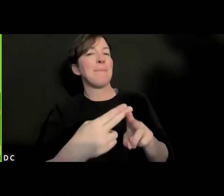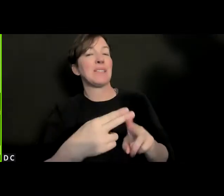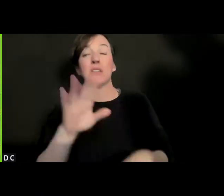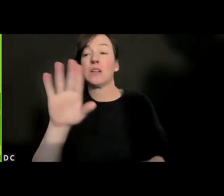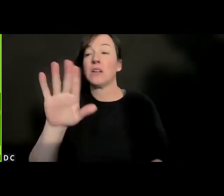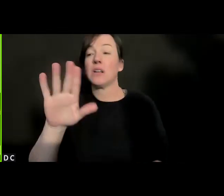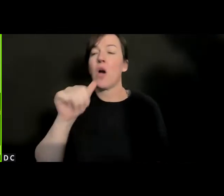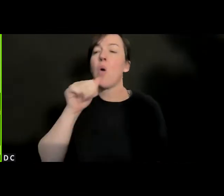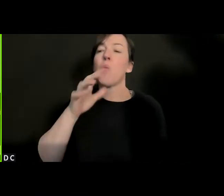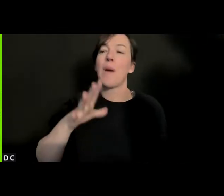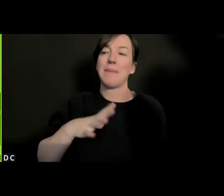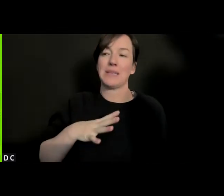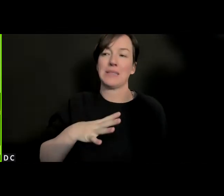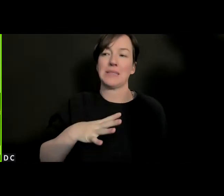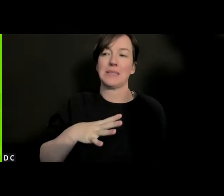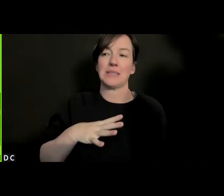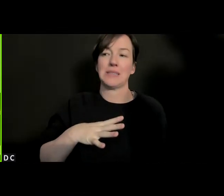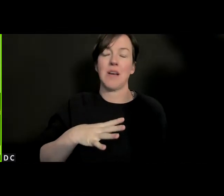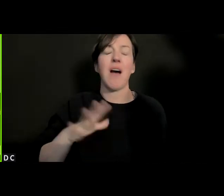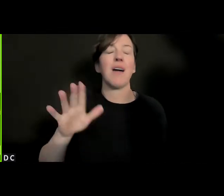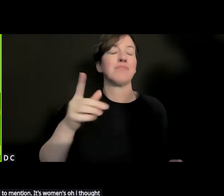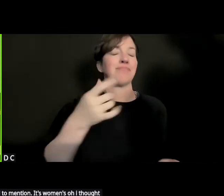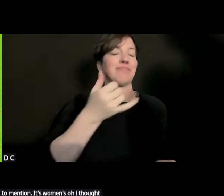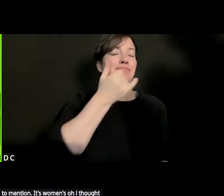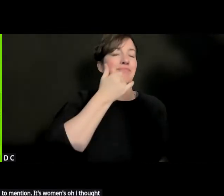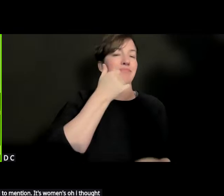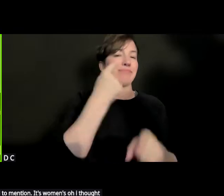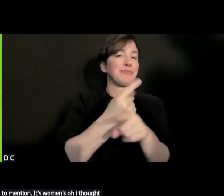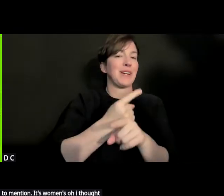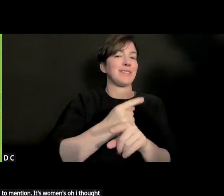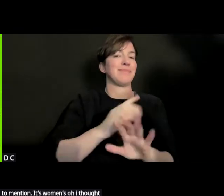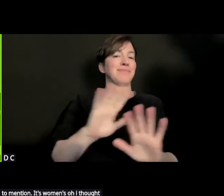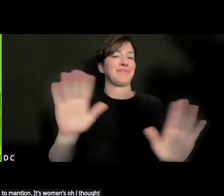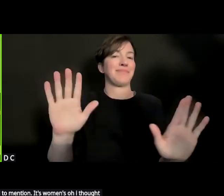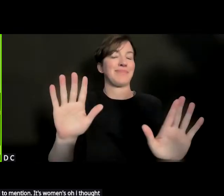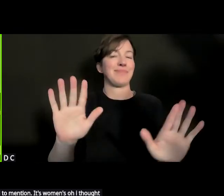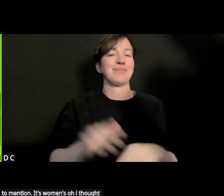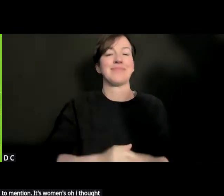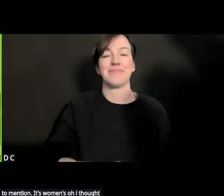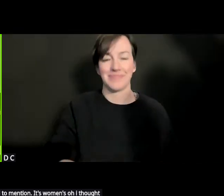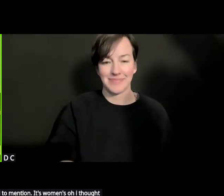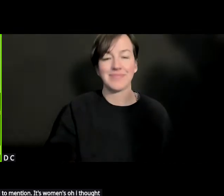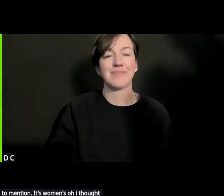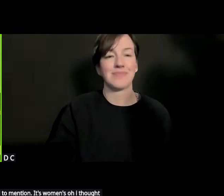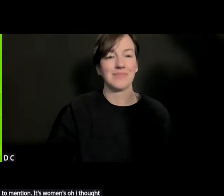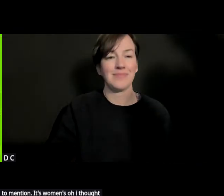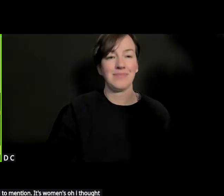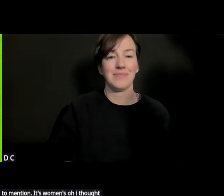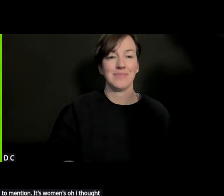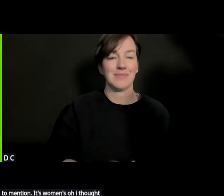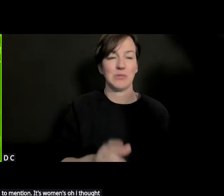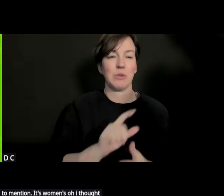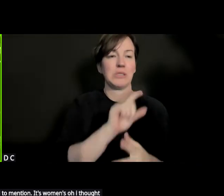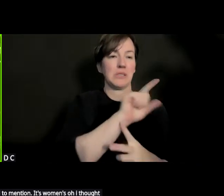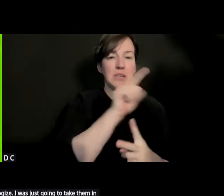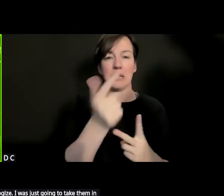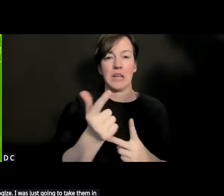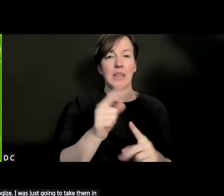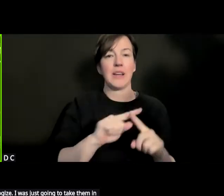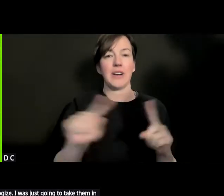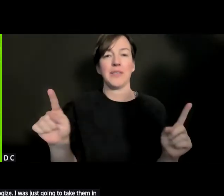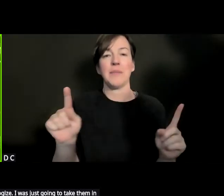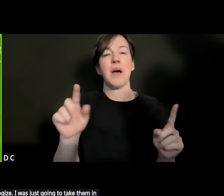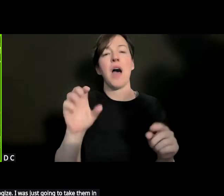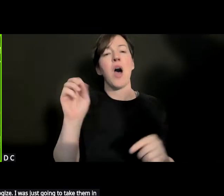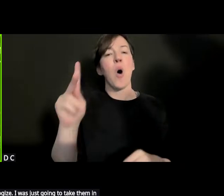it's women's. Oh, I seven's thought it was women's. you're right. Go ahead. I 7's women's, apologize. 8 is Well, I was bad. just gonna Go take ahead. them in numeric Sorry. sequence, but Sorry. it's okay. Just I thought it